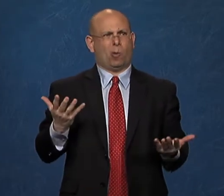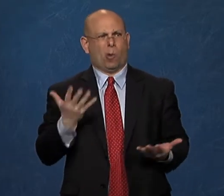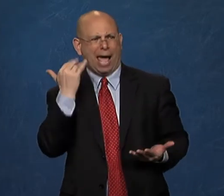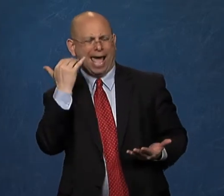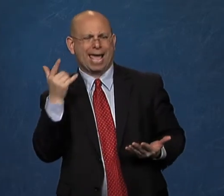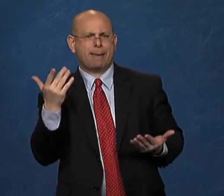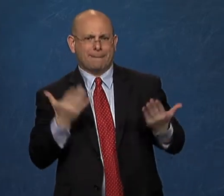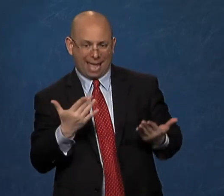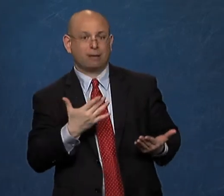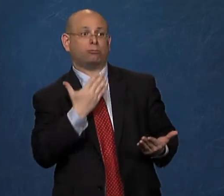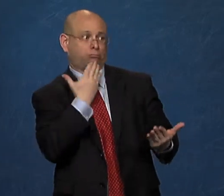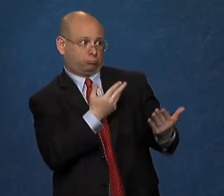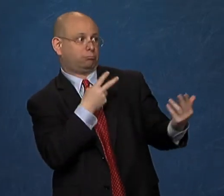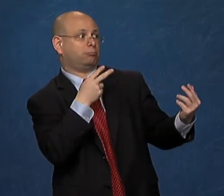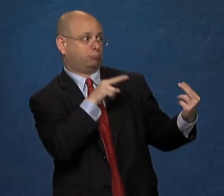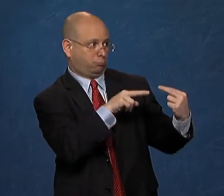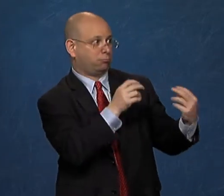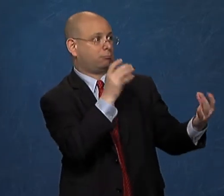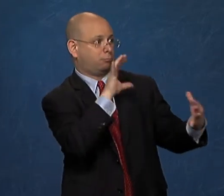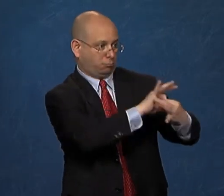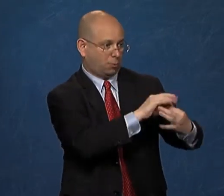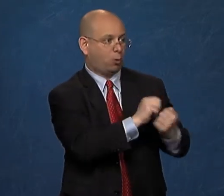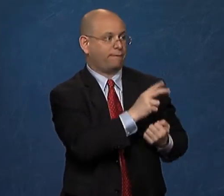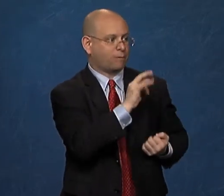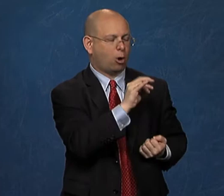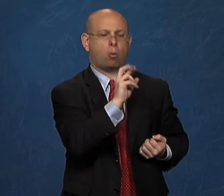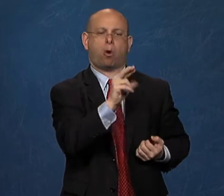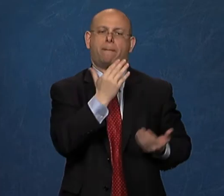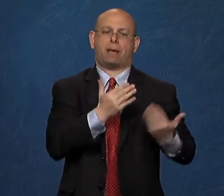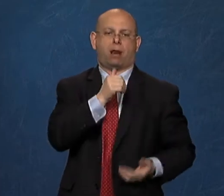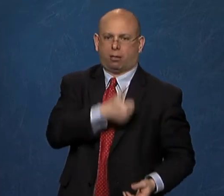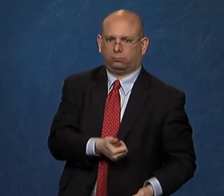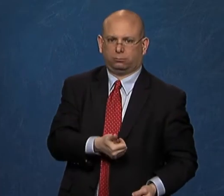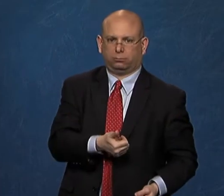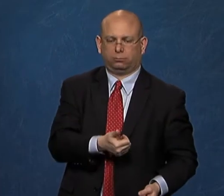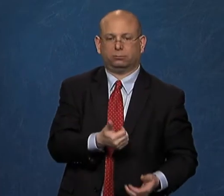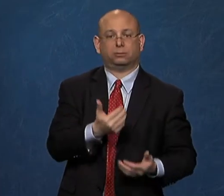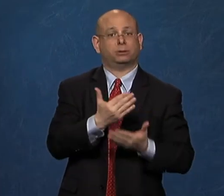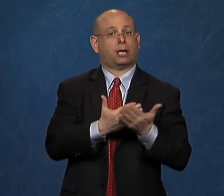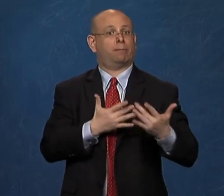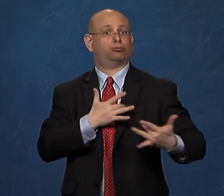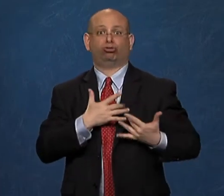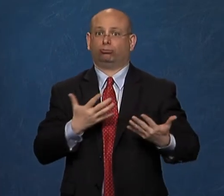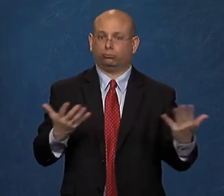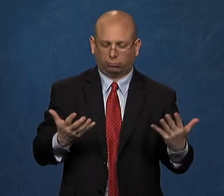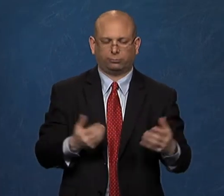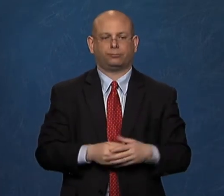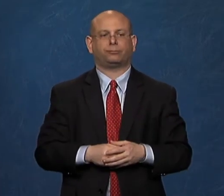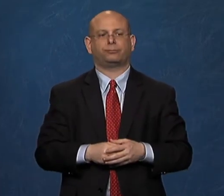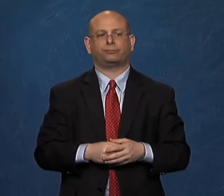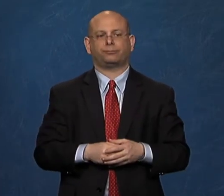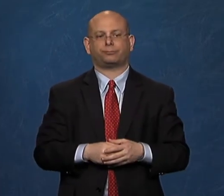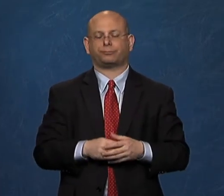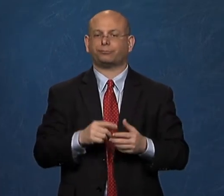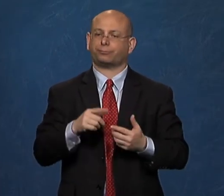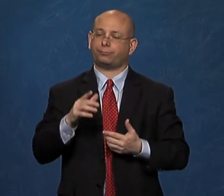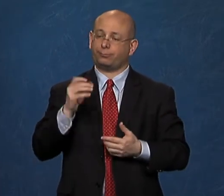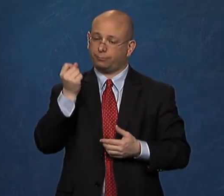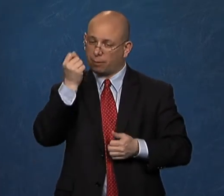here is we need to make sure that deaf and hard of hearing people are brought into the equation and the discussion as to whether or not VRI might be a best option or not.